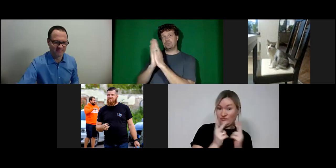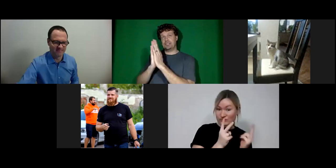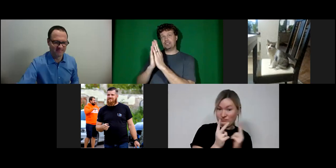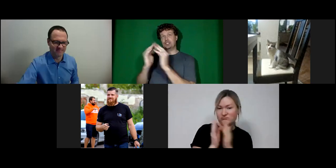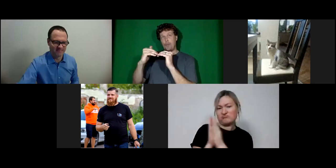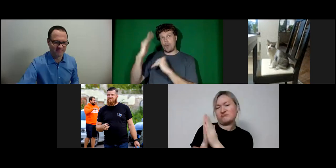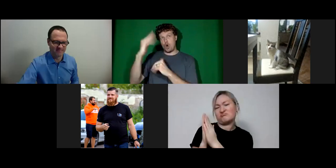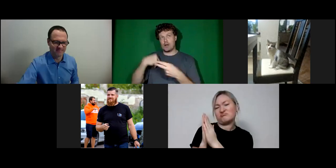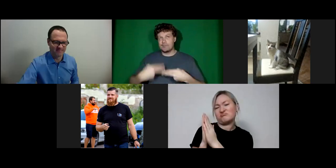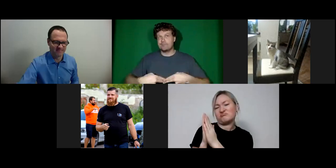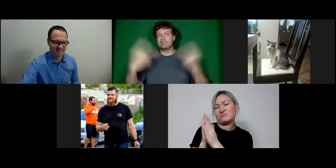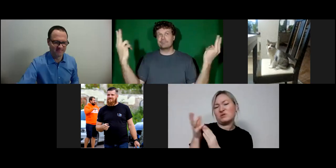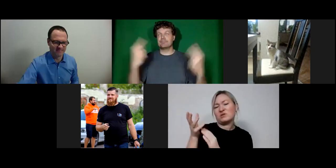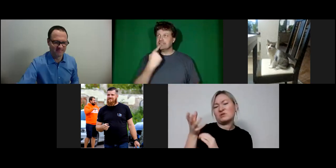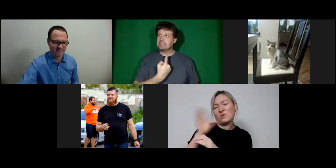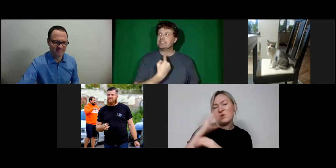on TV.